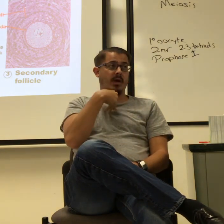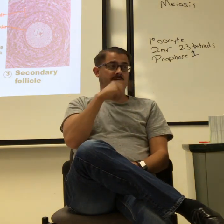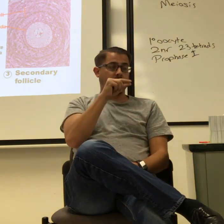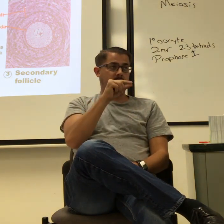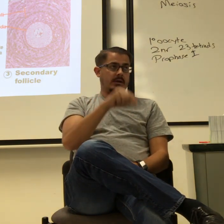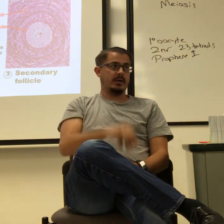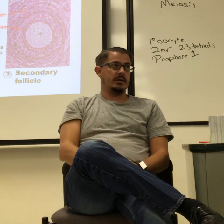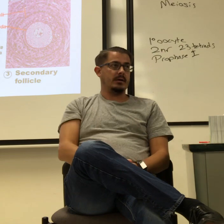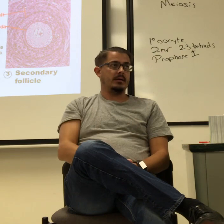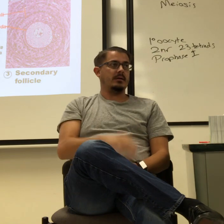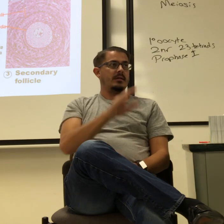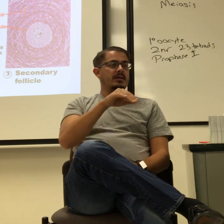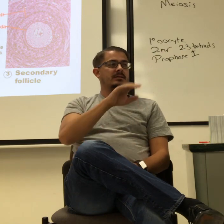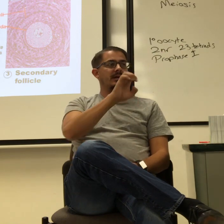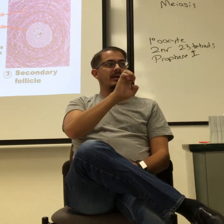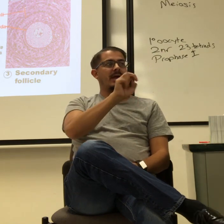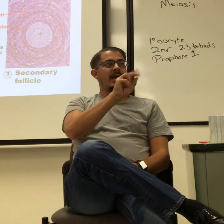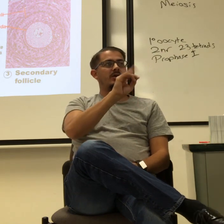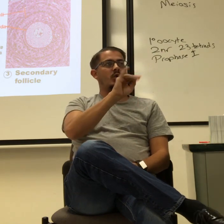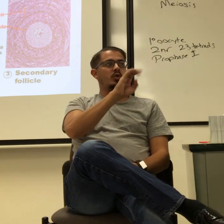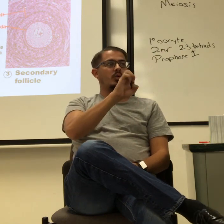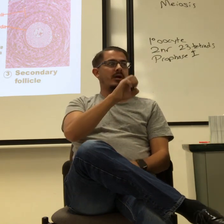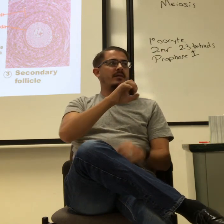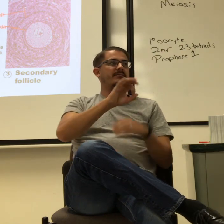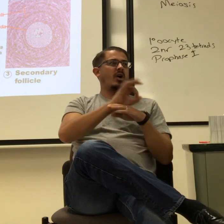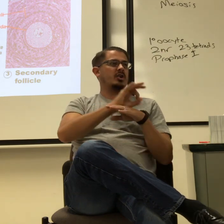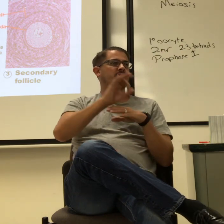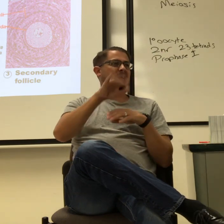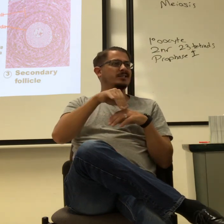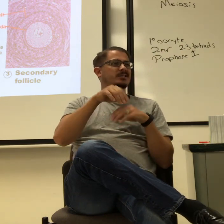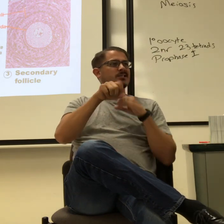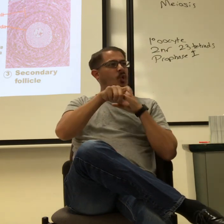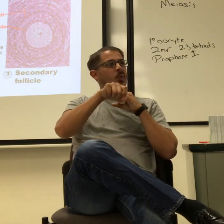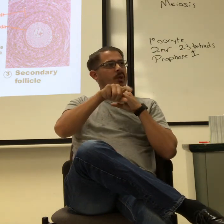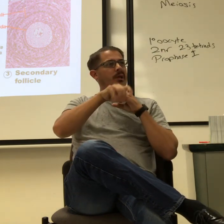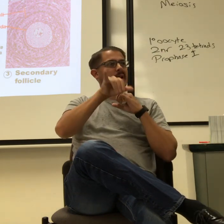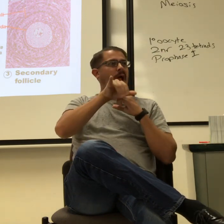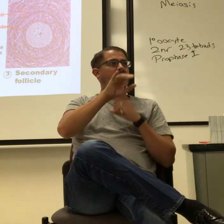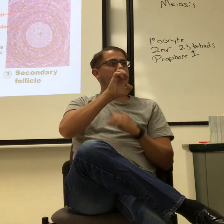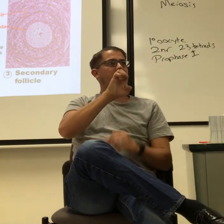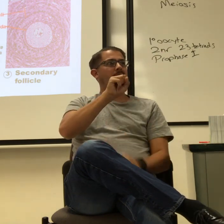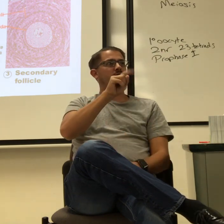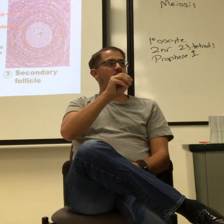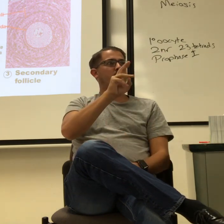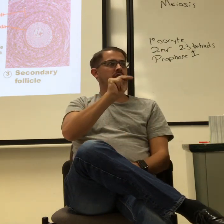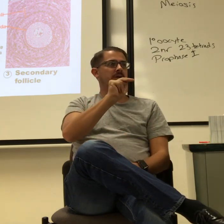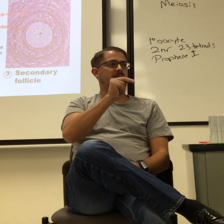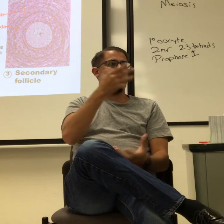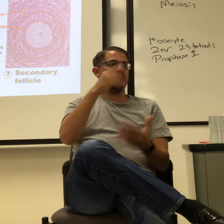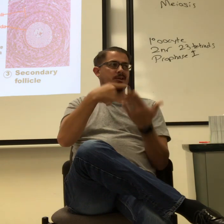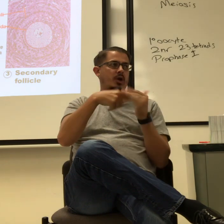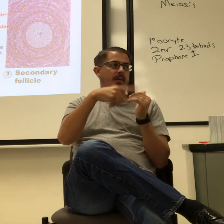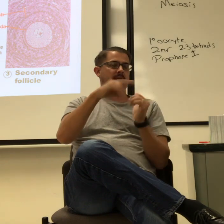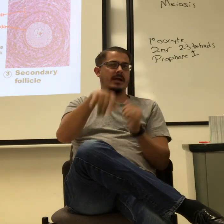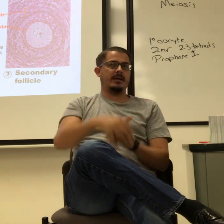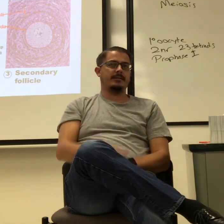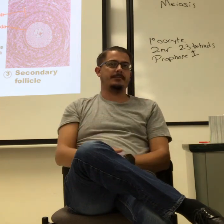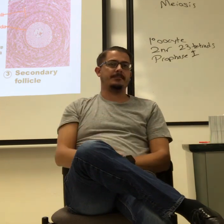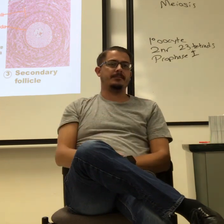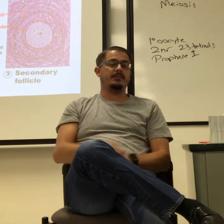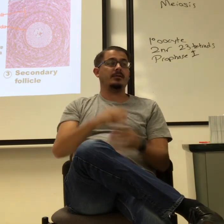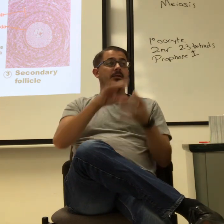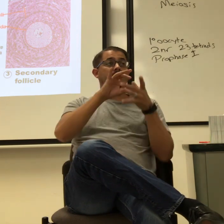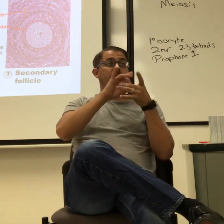And this is the endocrine function. They secrete things like estrogen. Okay. I talked about that before. In terms